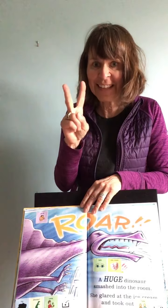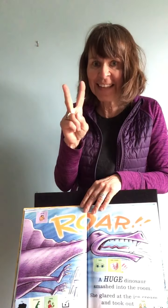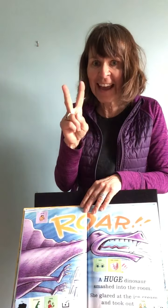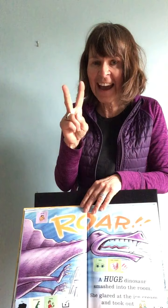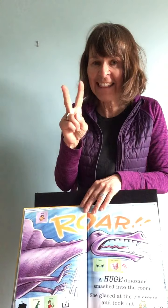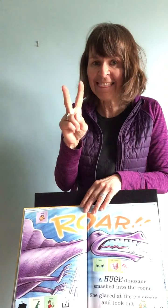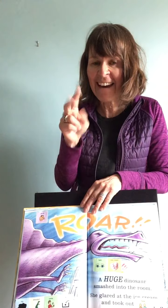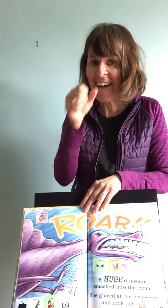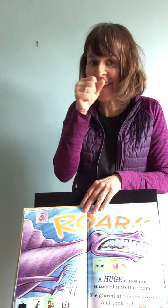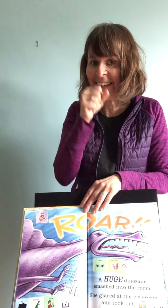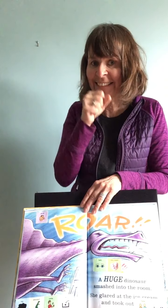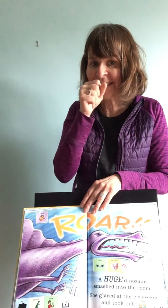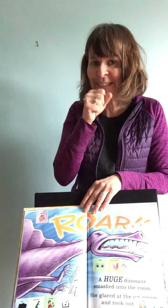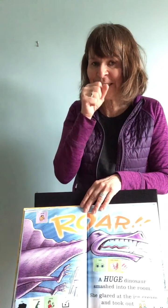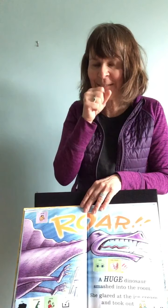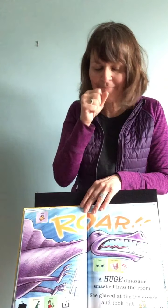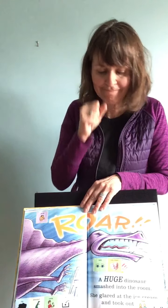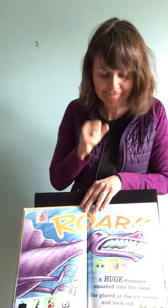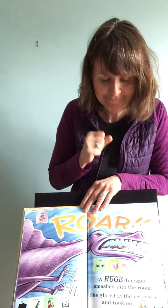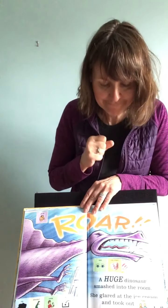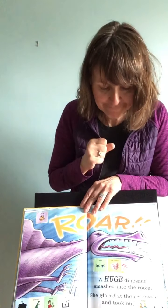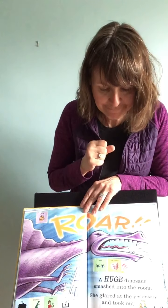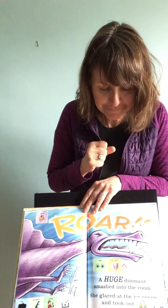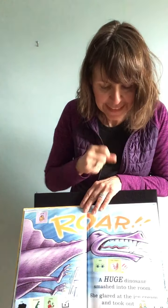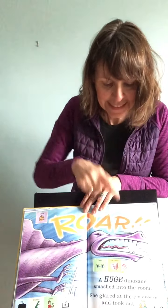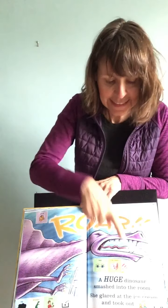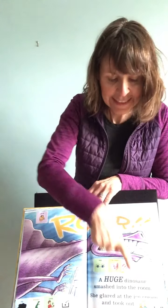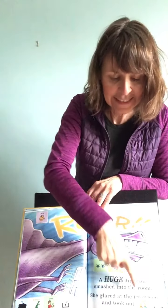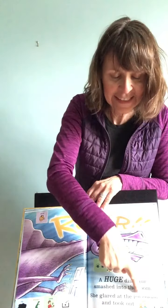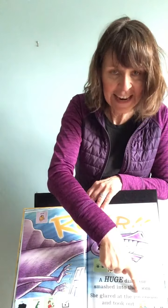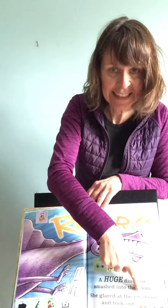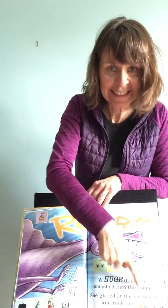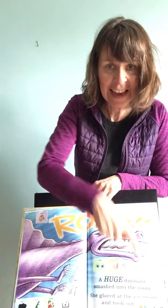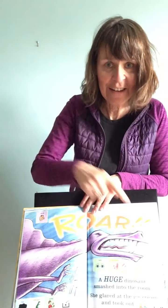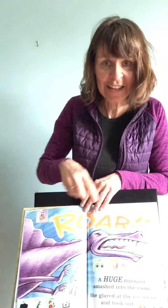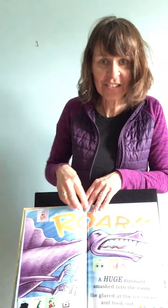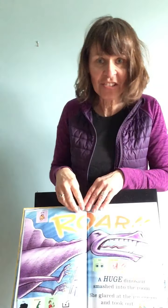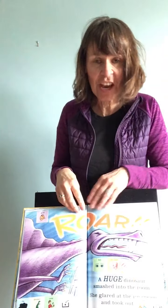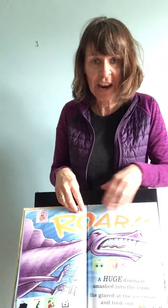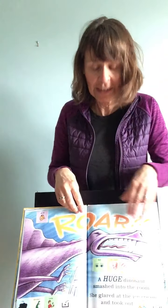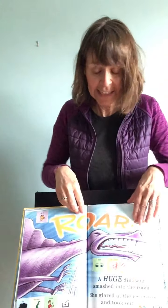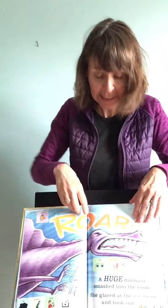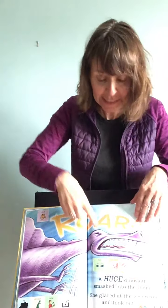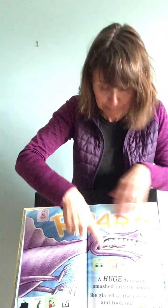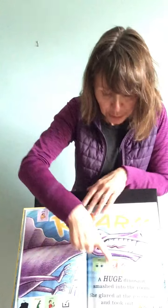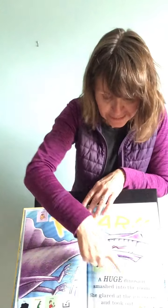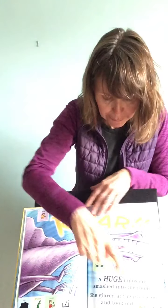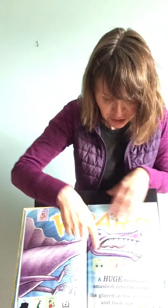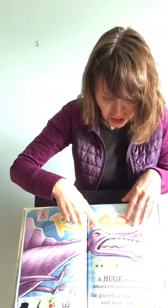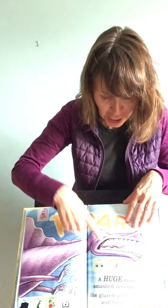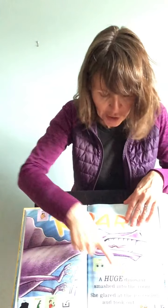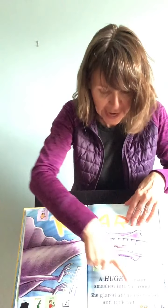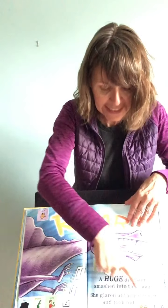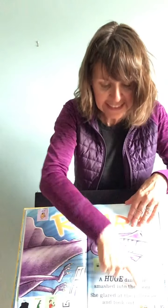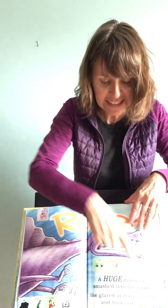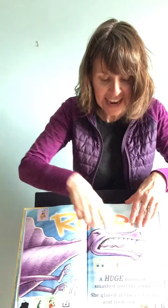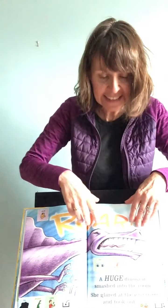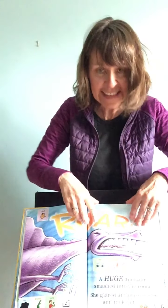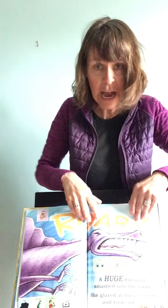looking at the ice cream. He takes out a chair. He pulls up a chair and he takes out